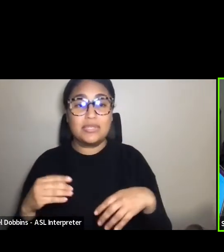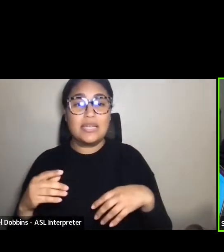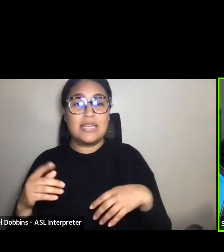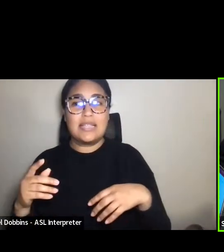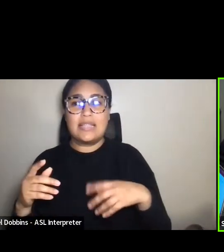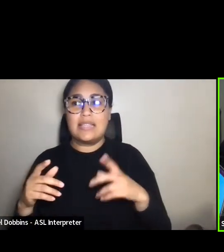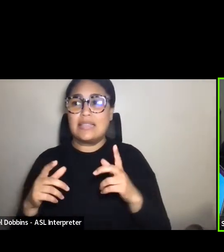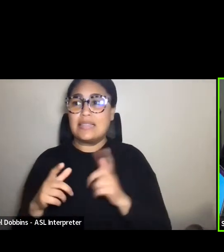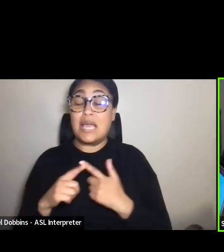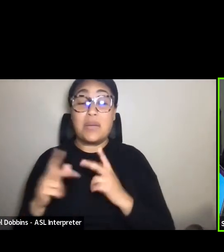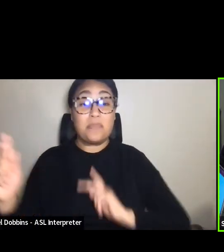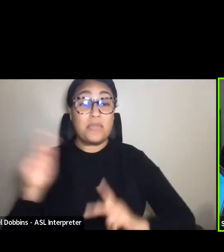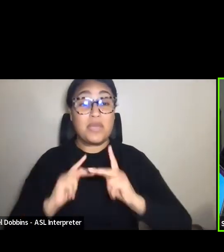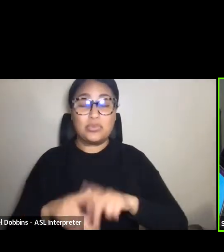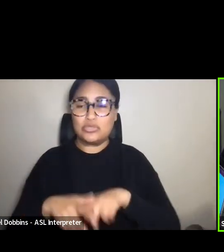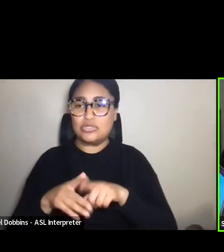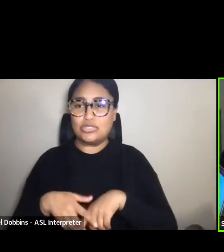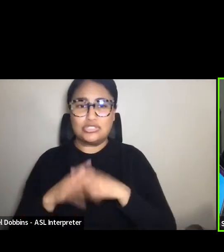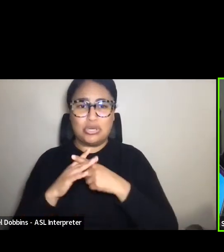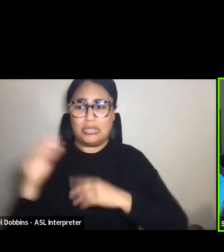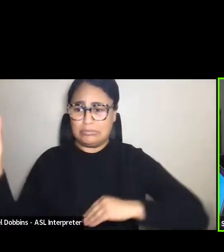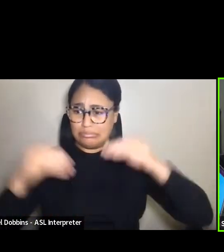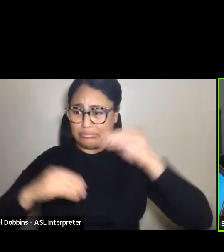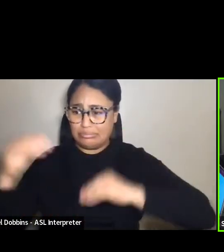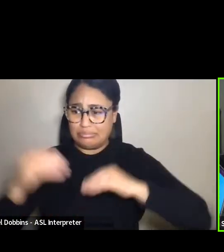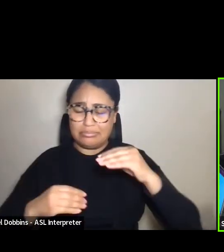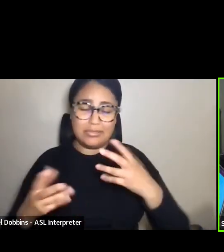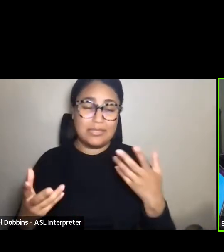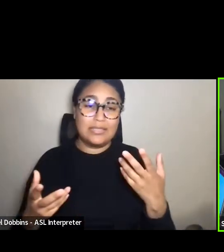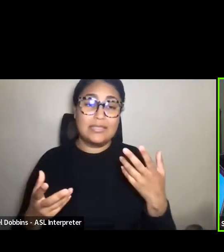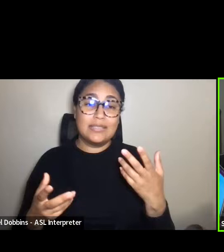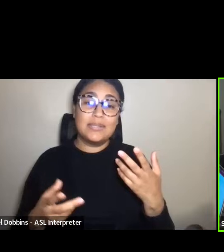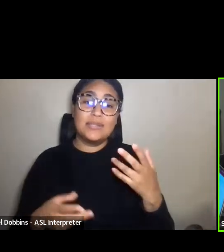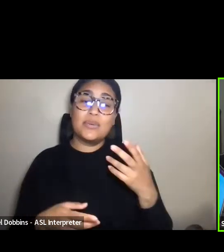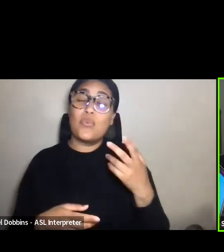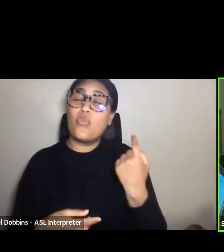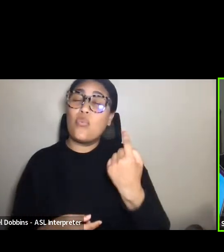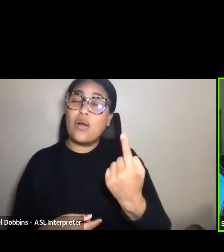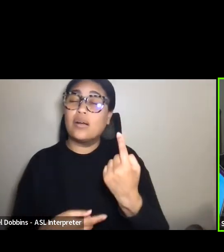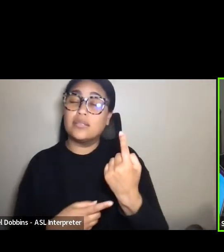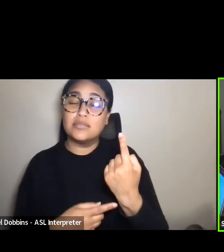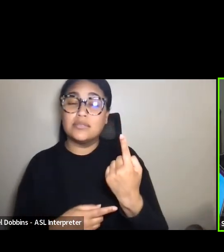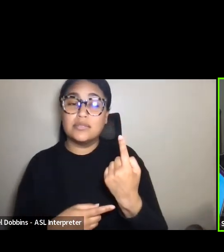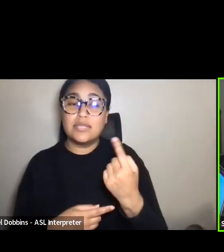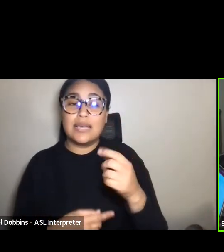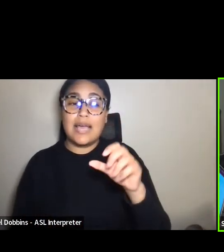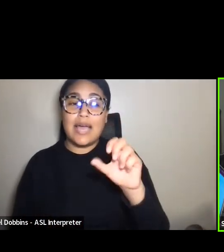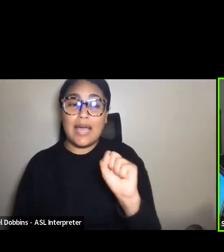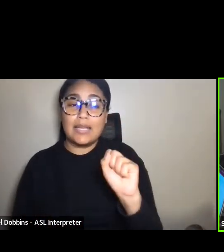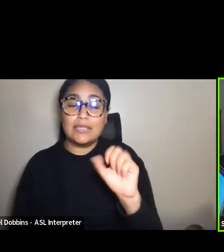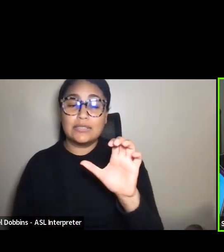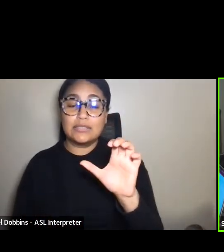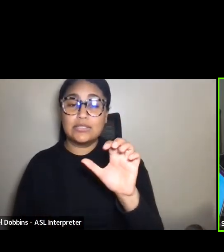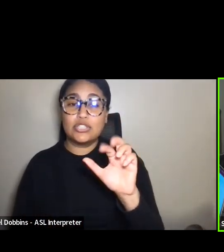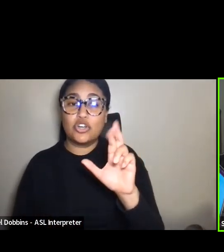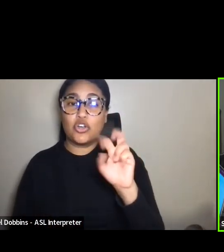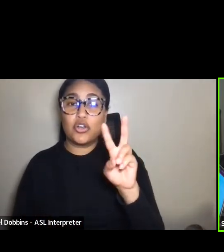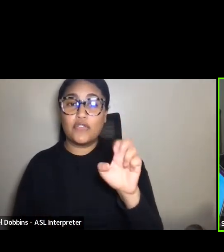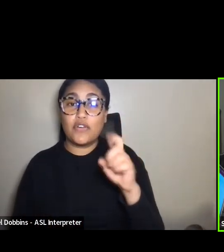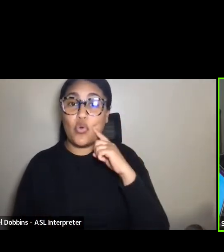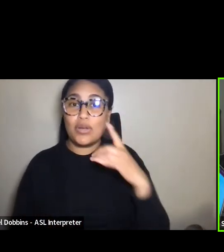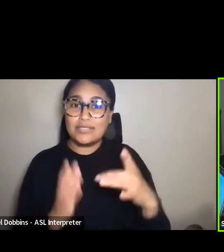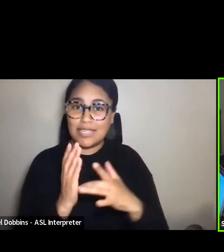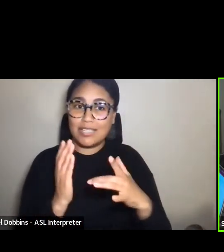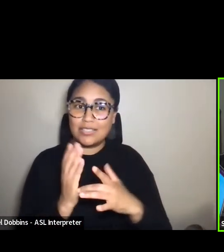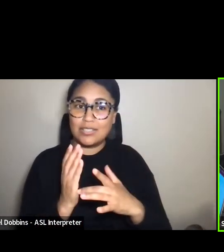haphazardly doing things. And I guess that one of the things that came up was the S curve of technology. And while you're